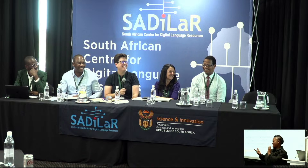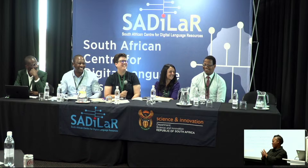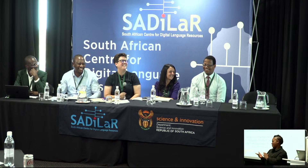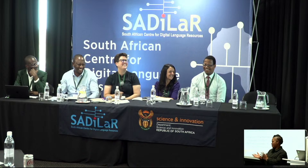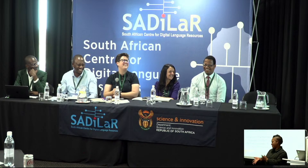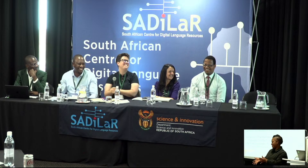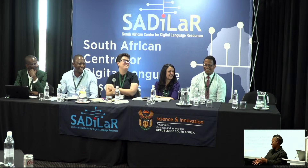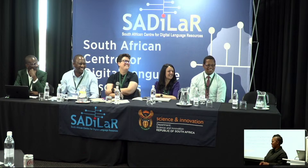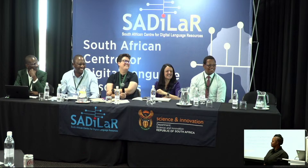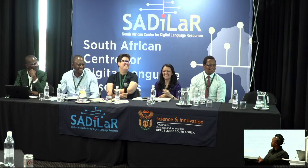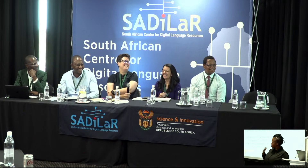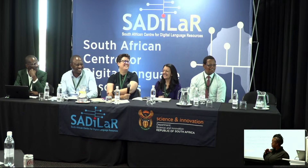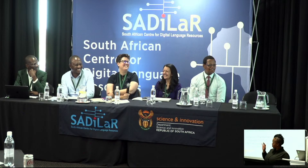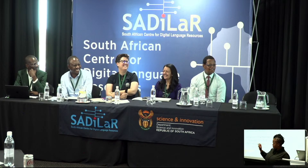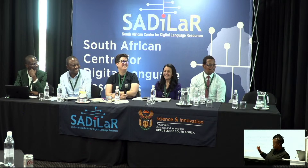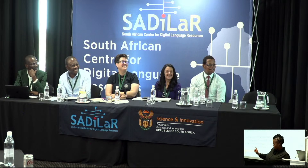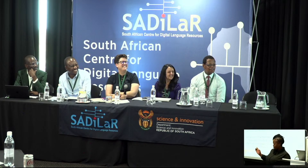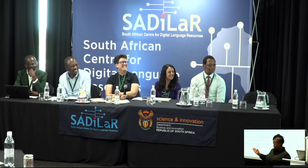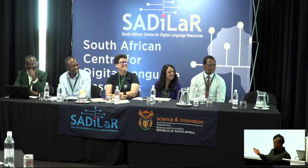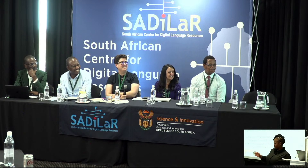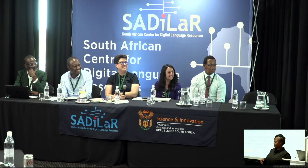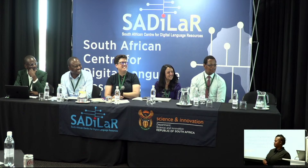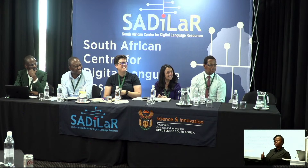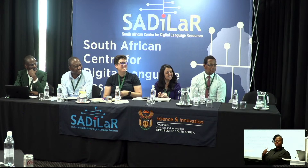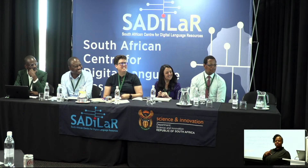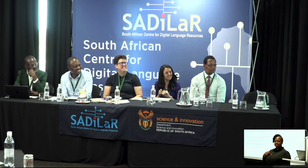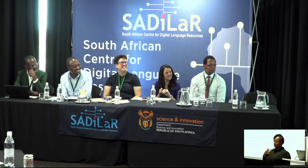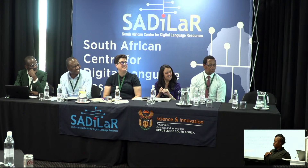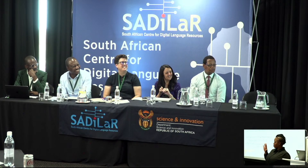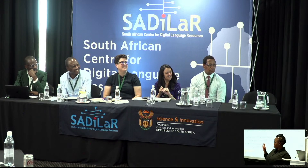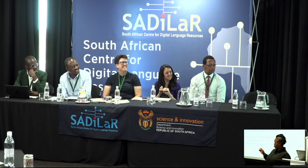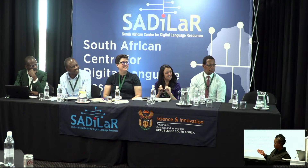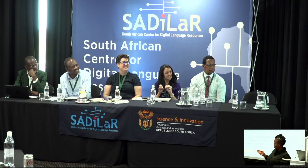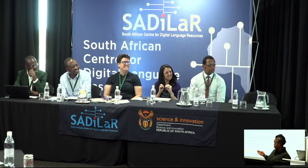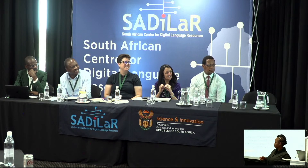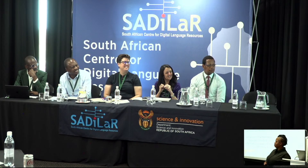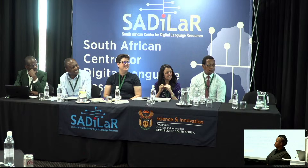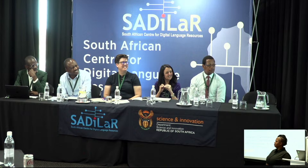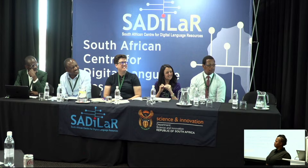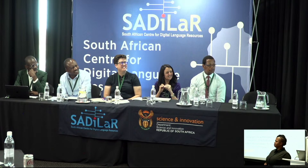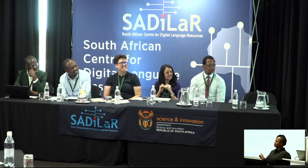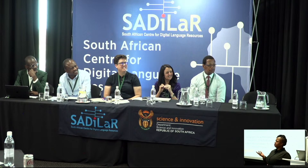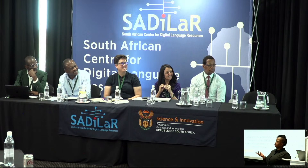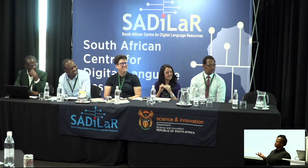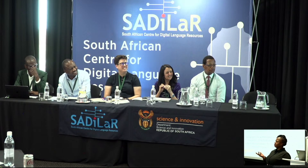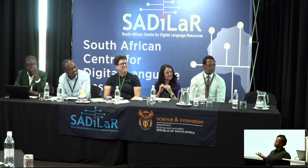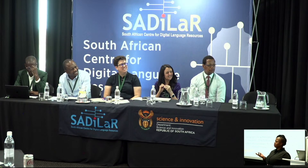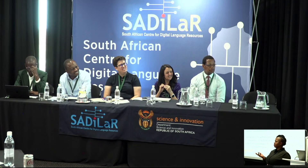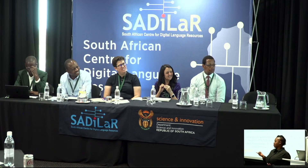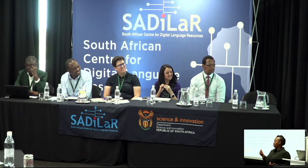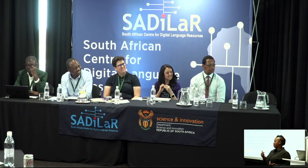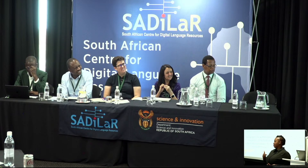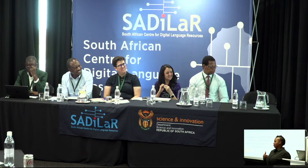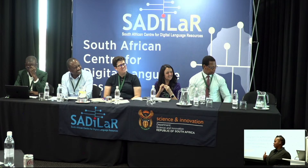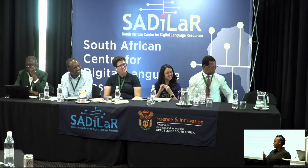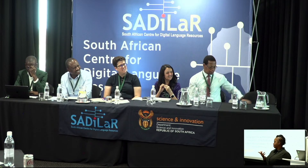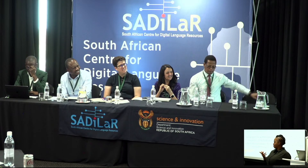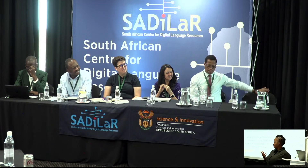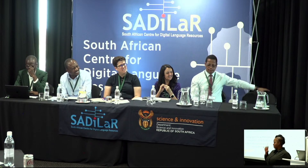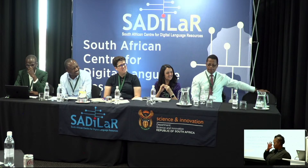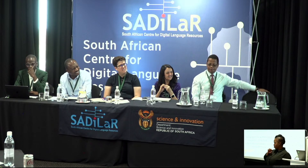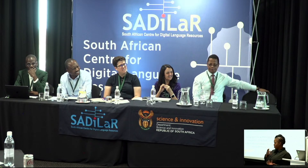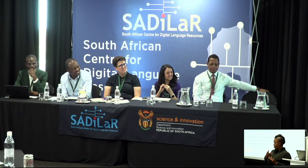a question for you. Okay. So my question would be that I presume that you